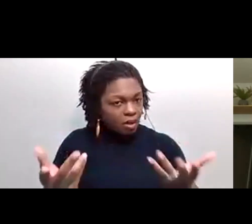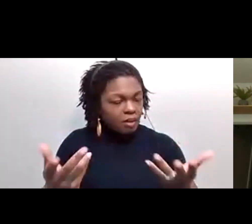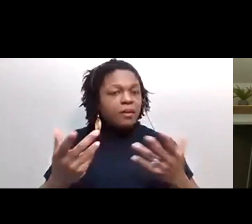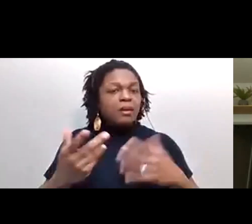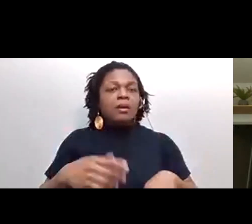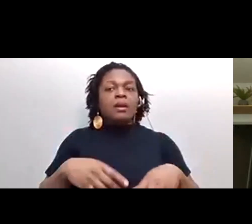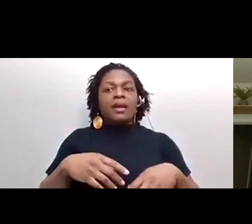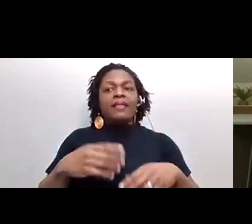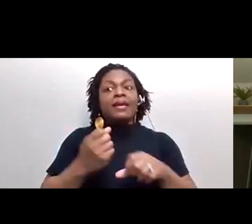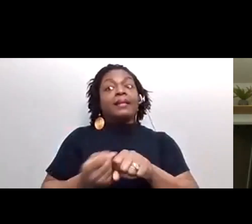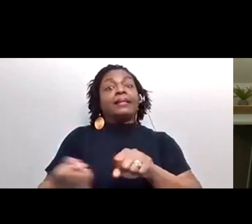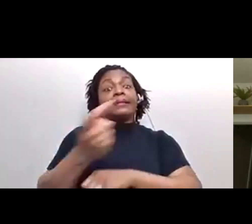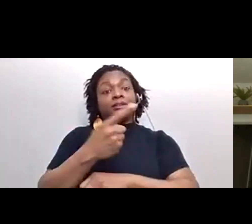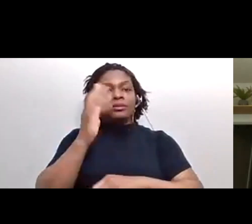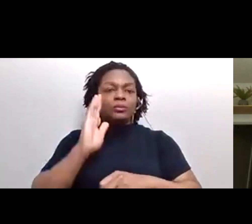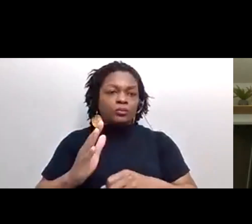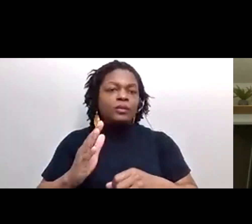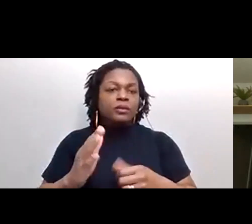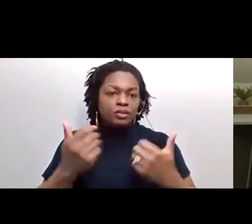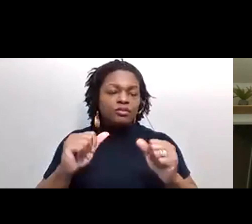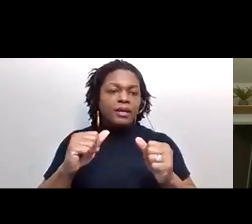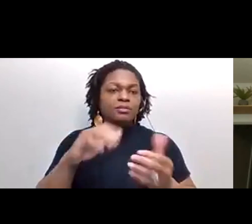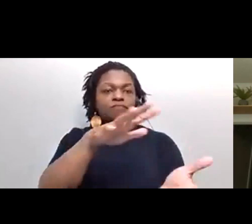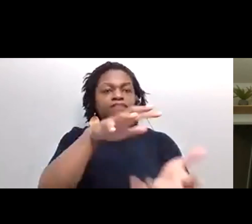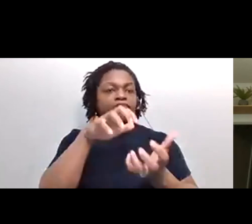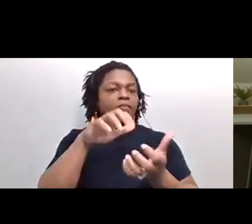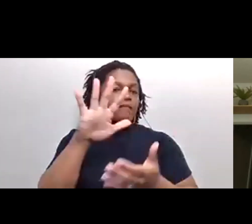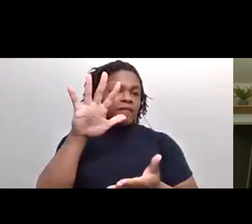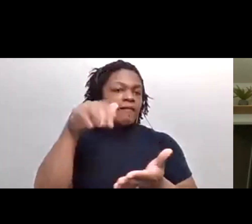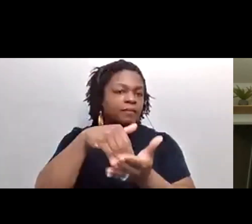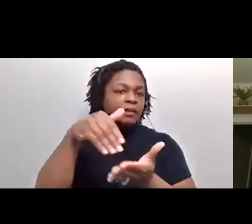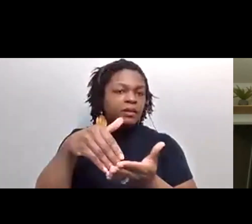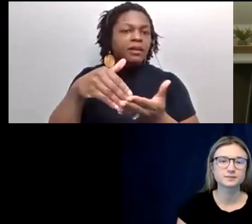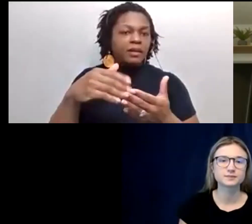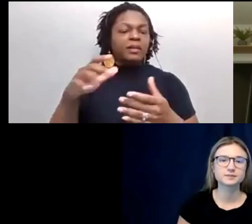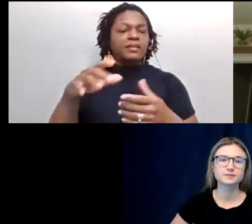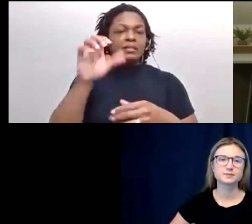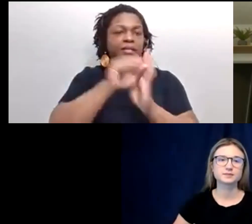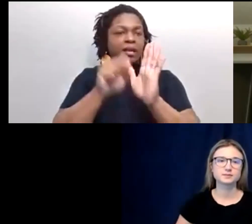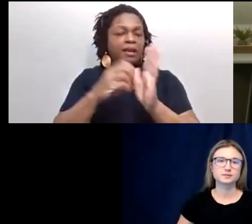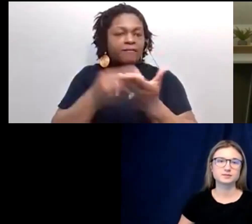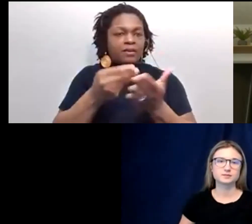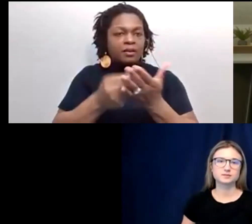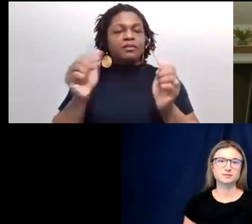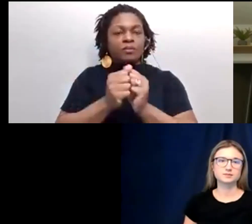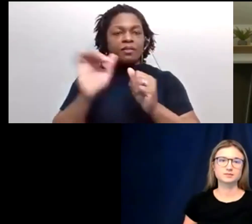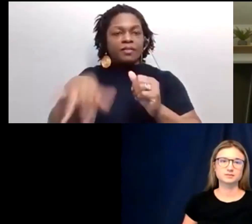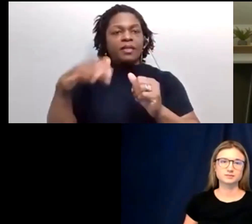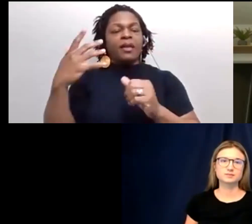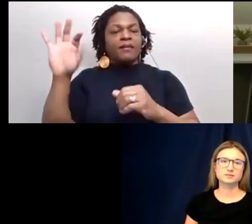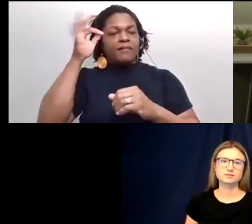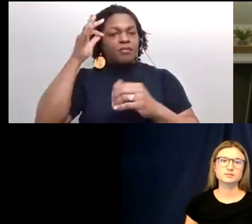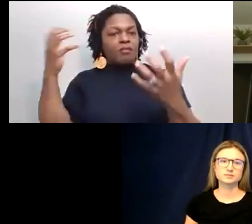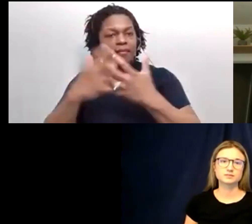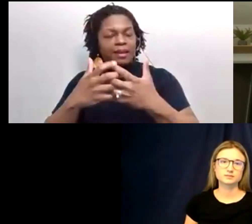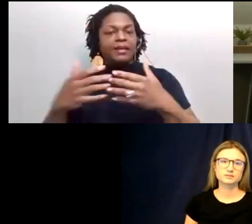approximately 5 million state general funds for the actual services, with the federal match on top of that. So